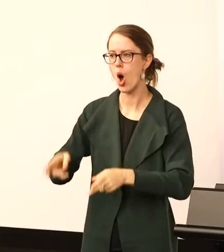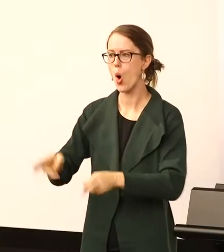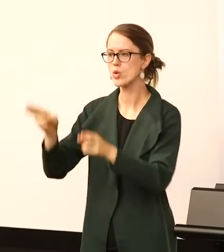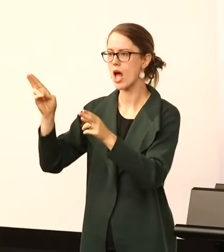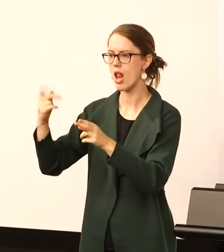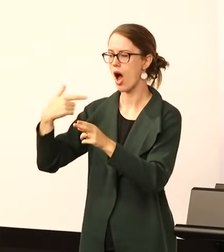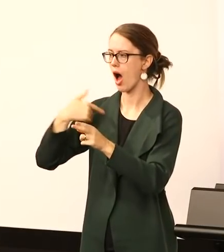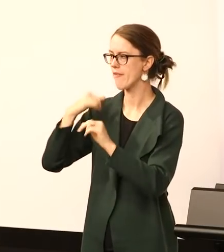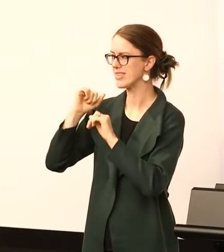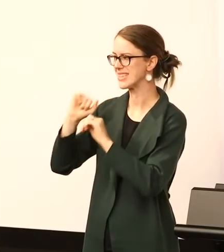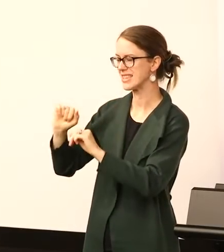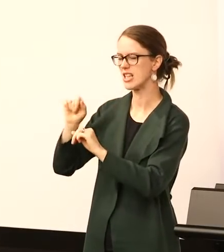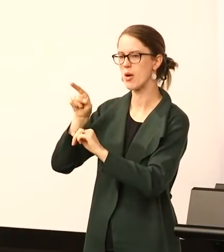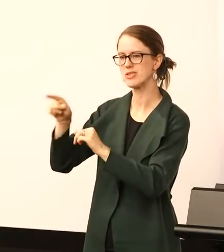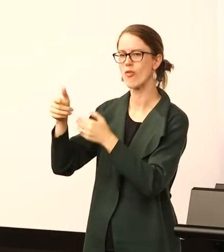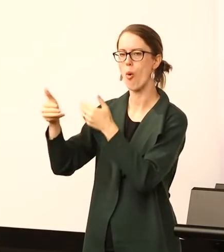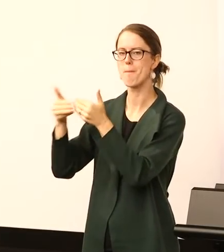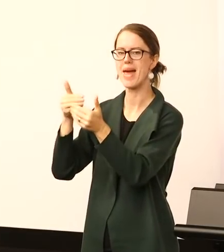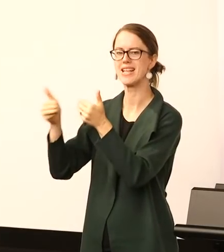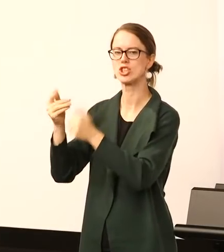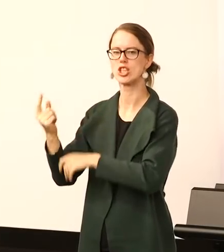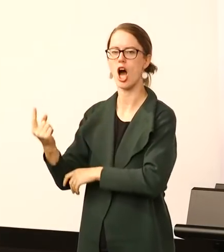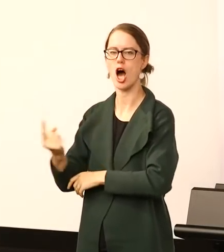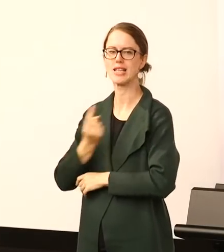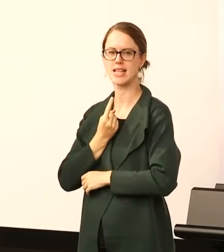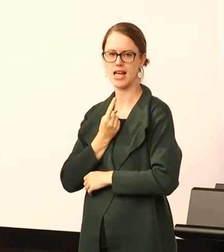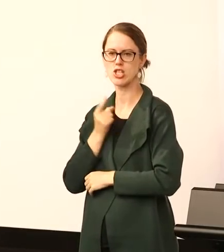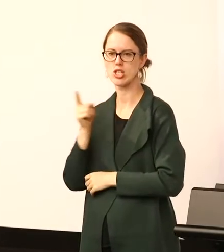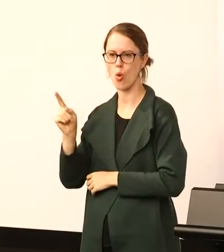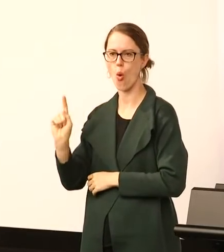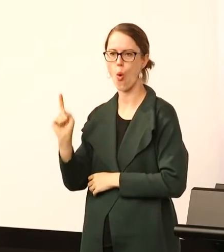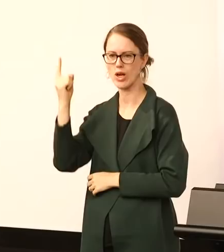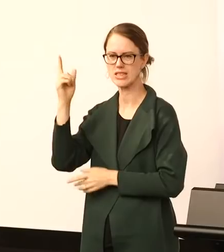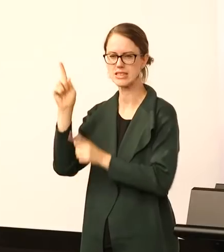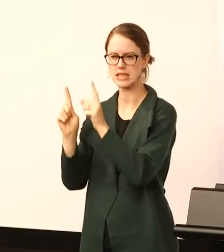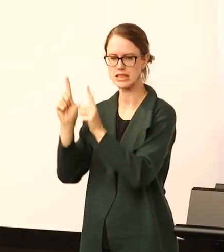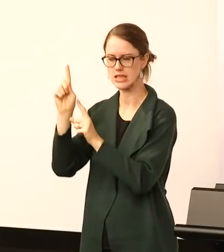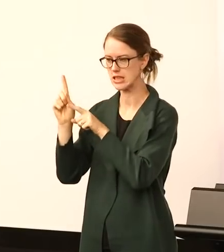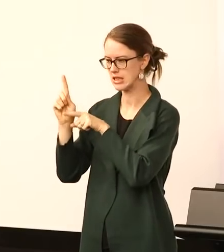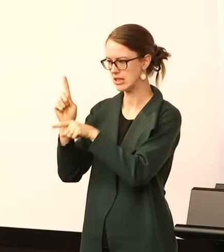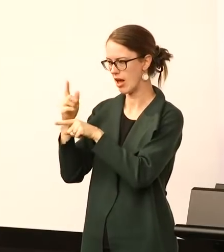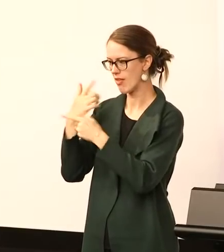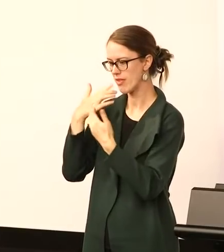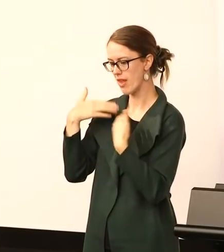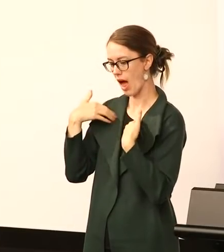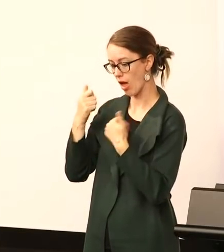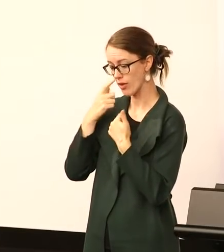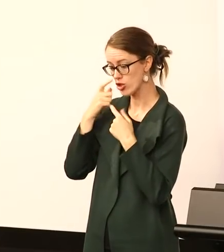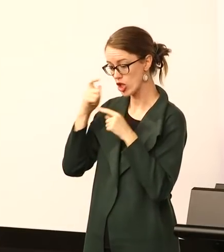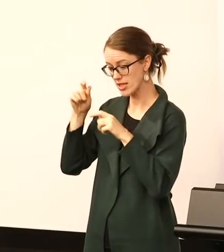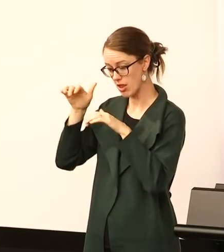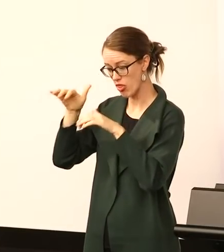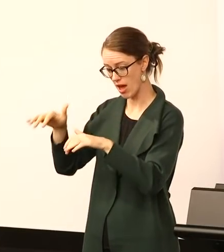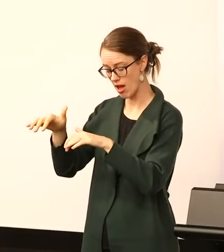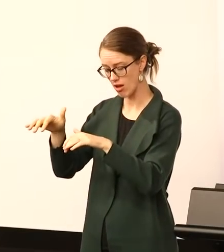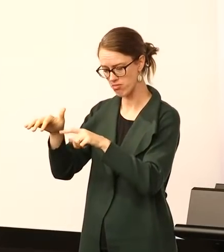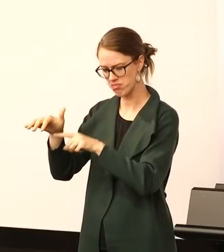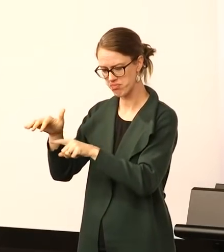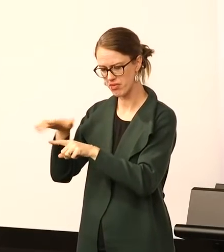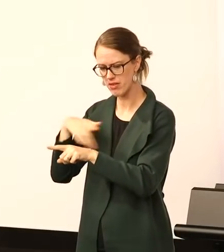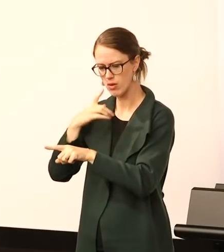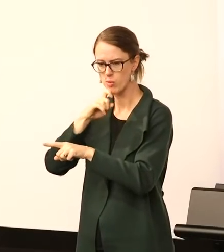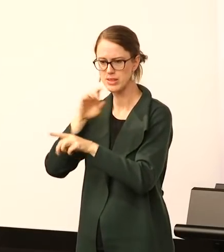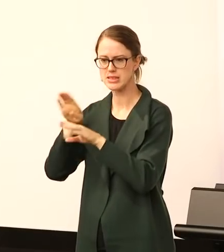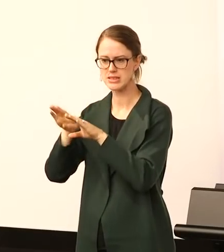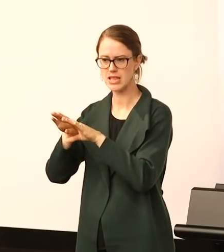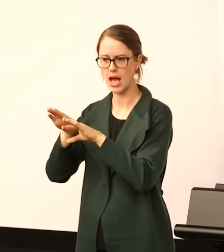visited, which was managed isolation, one of the ones in the Auckland CBD, actually the health checks there, and I imagine it's the same,